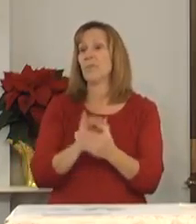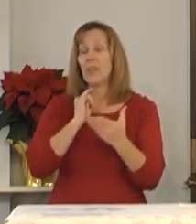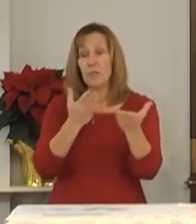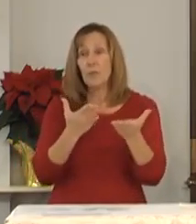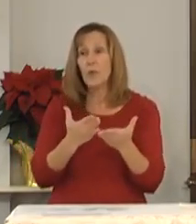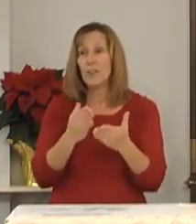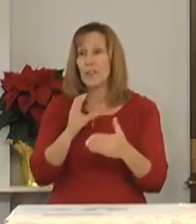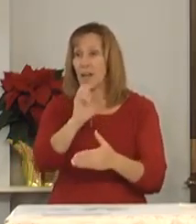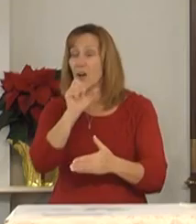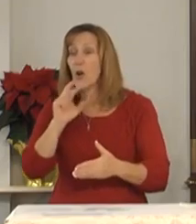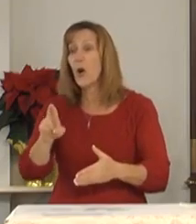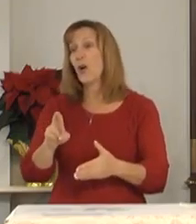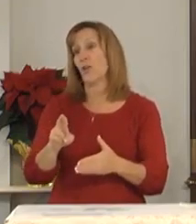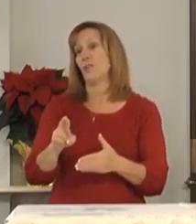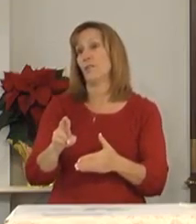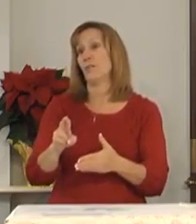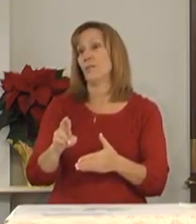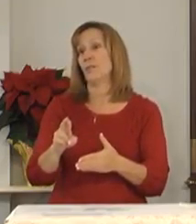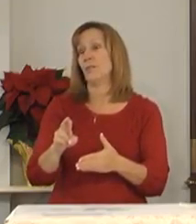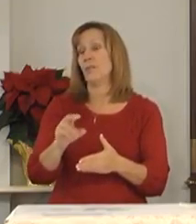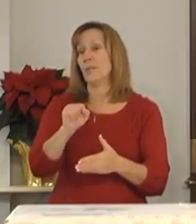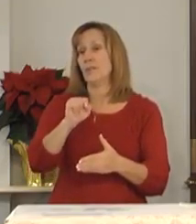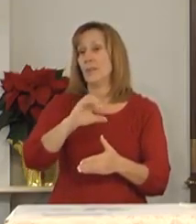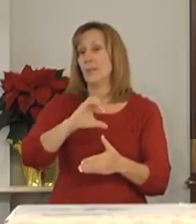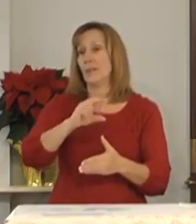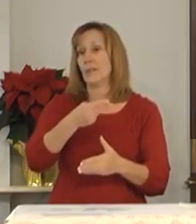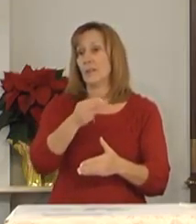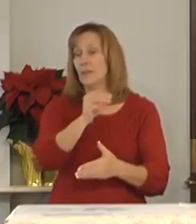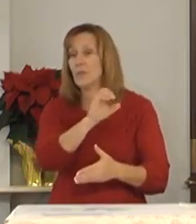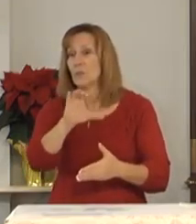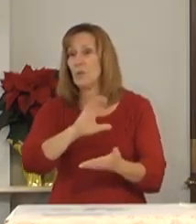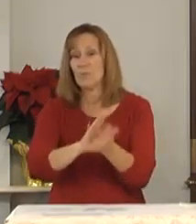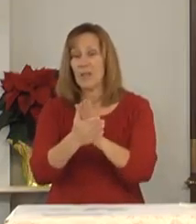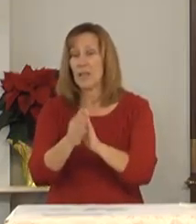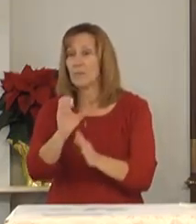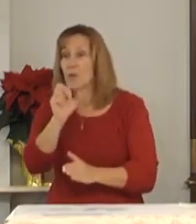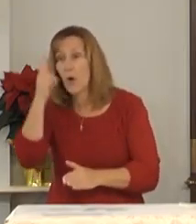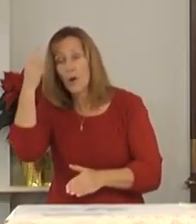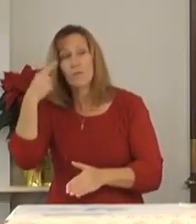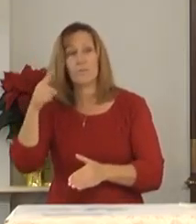If you wanted a car, the Shmoo became a car.